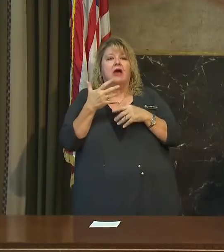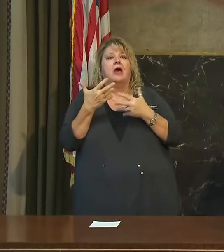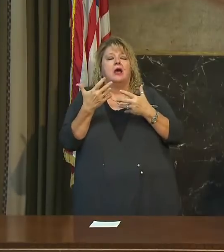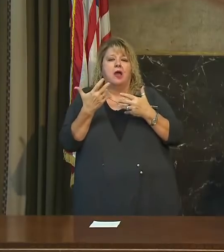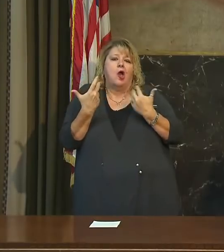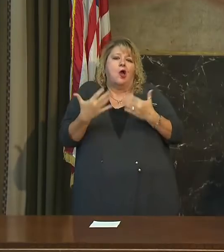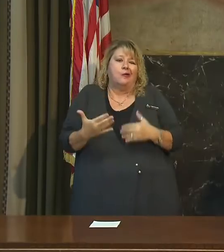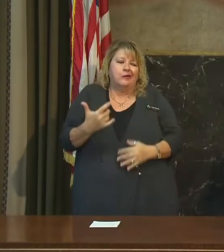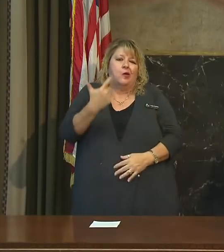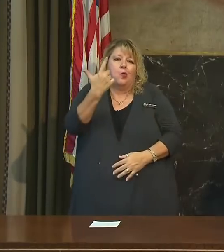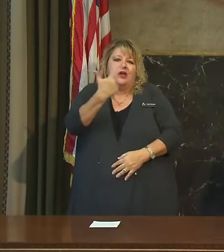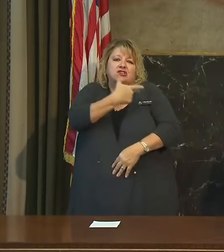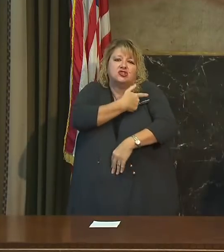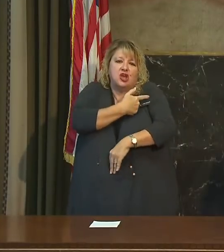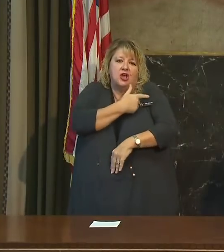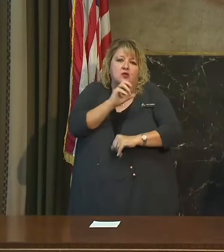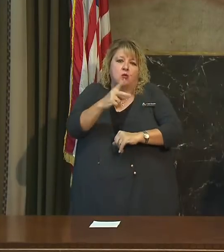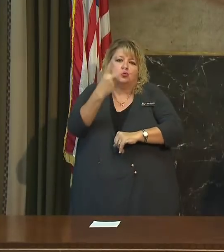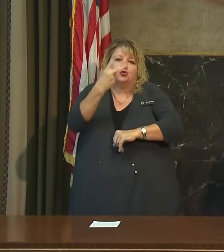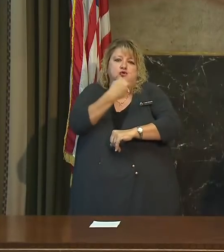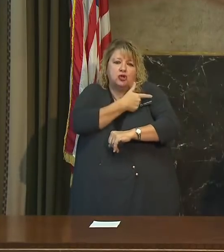where we need to be to have the protection